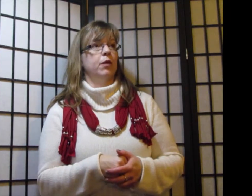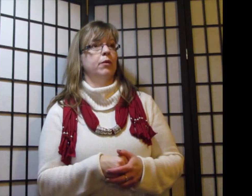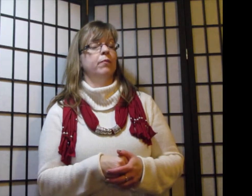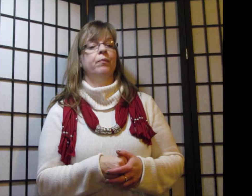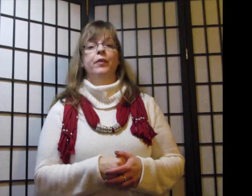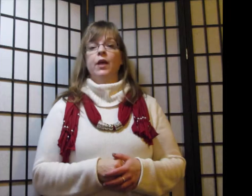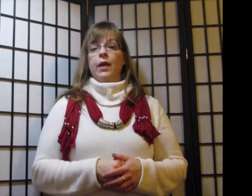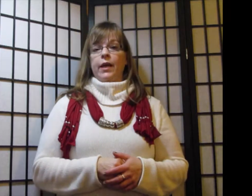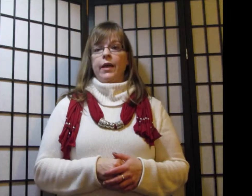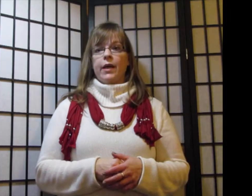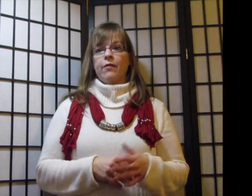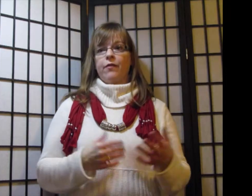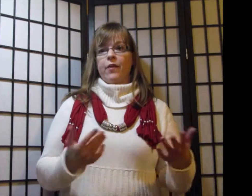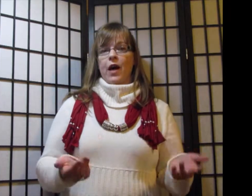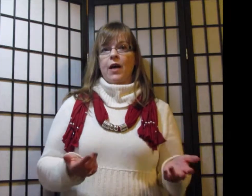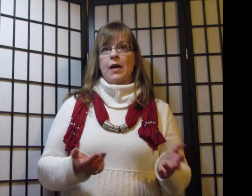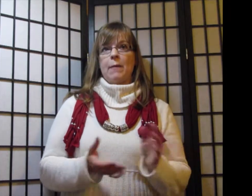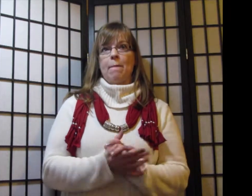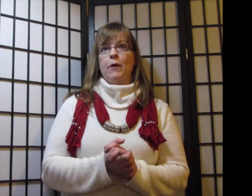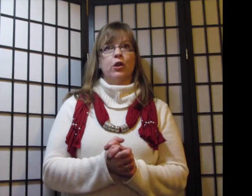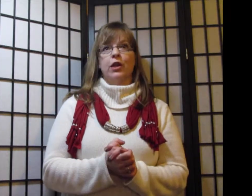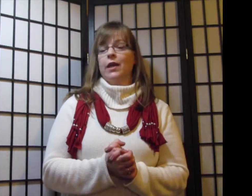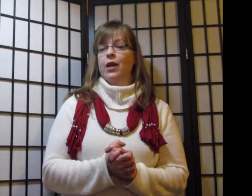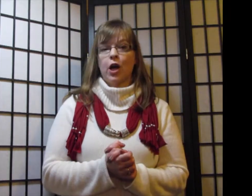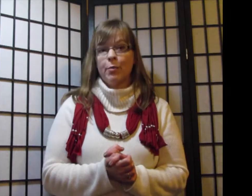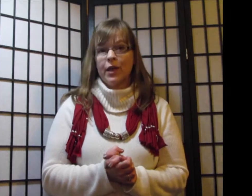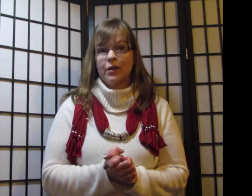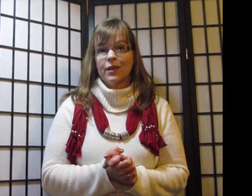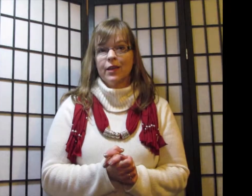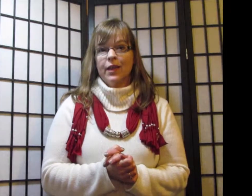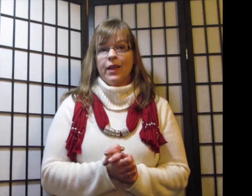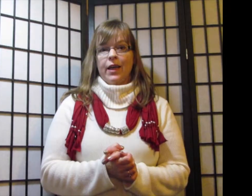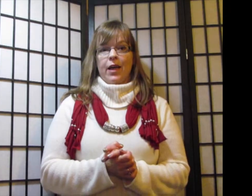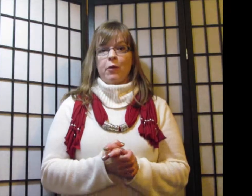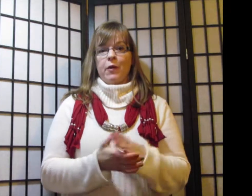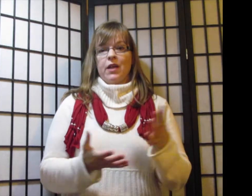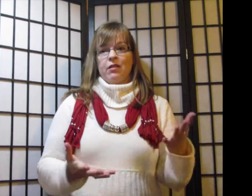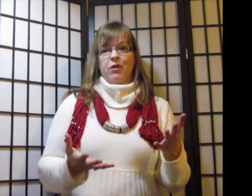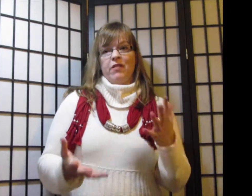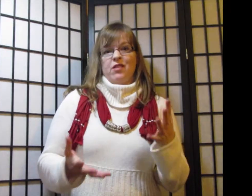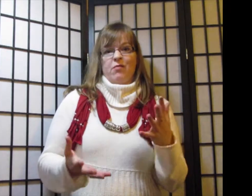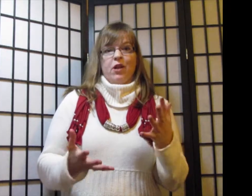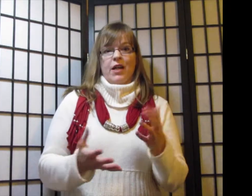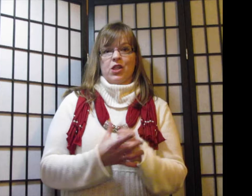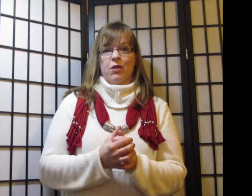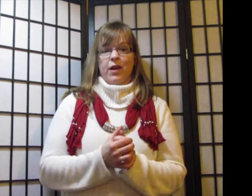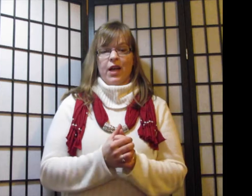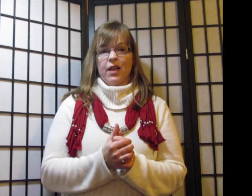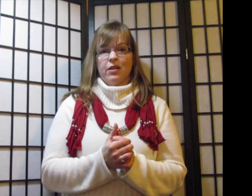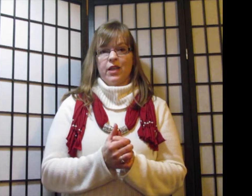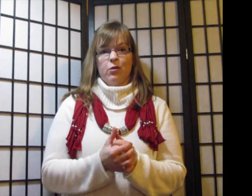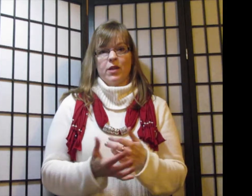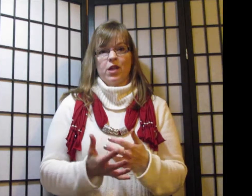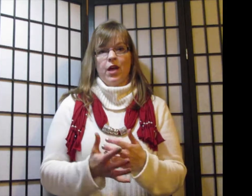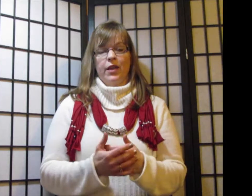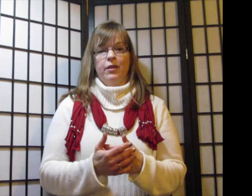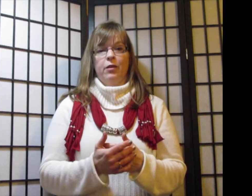people. If we're looking at carpet and we're not sure what color it is, what to call it, we